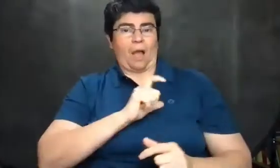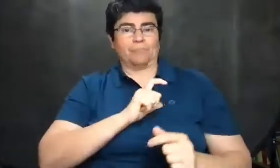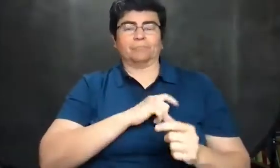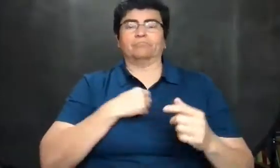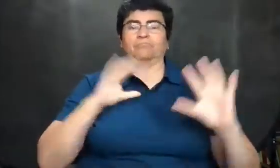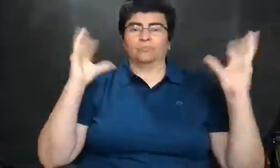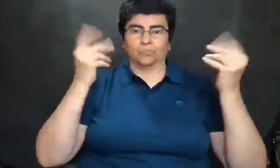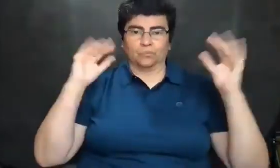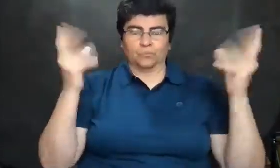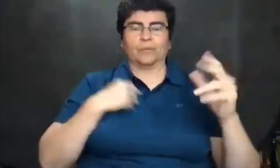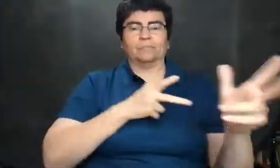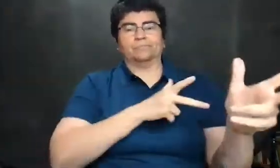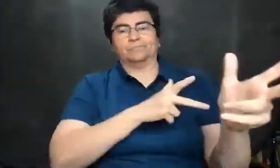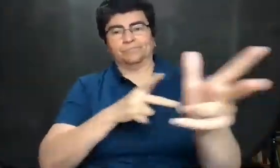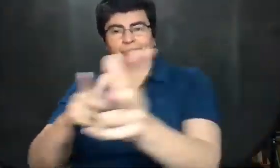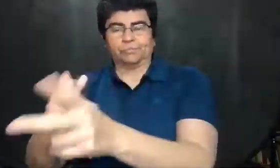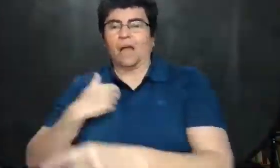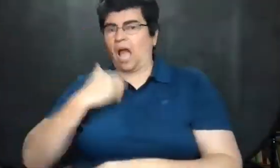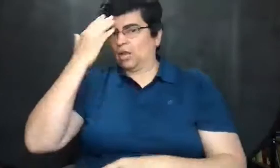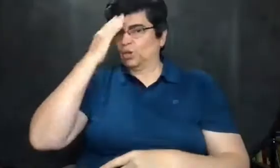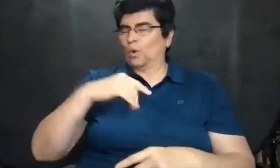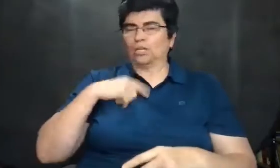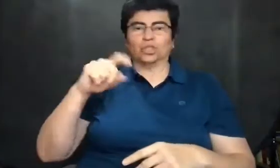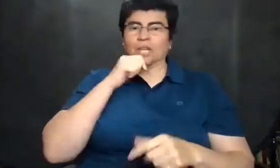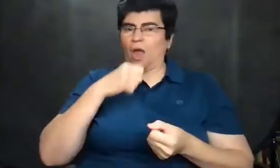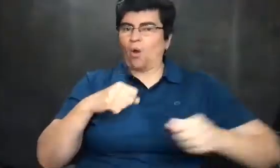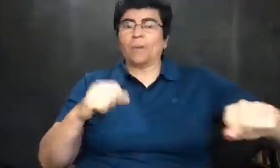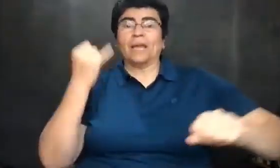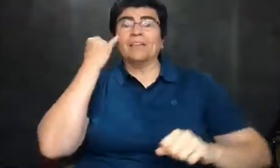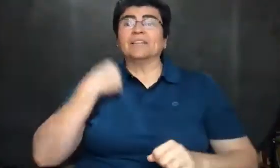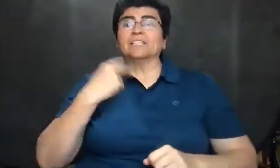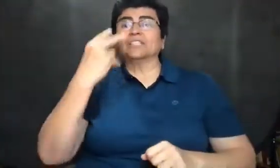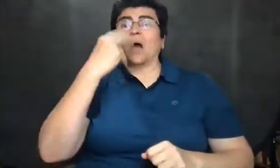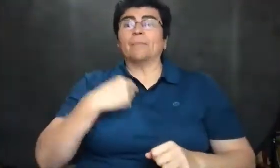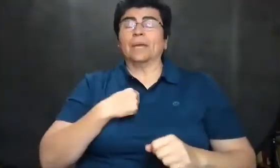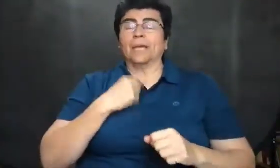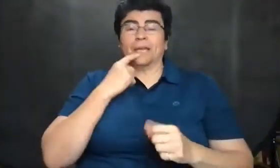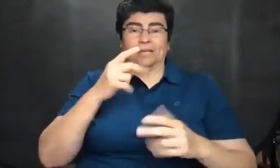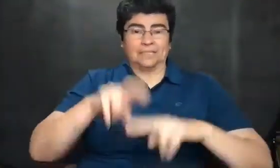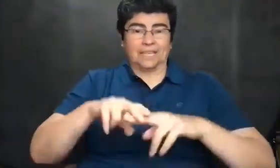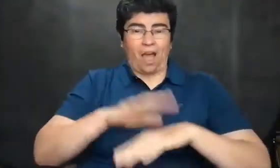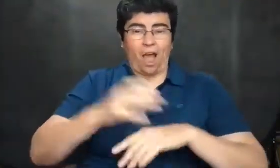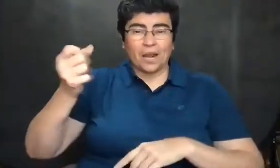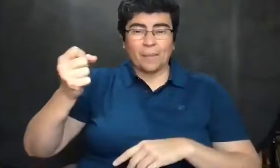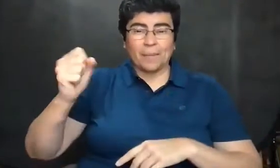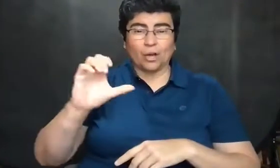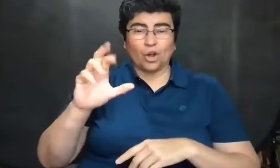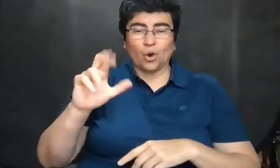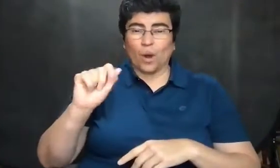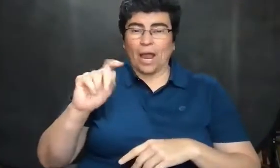knew intuitively not to open the door, that if he saw me sitting on a milk crate, it probably was going to be a problem. It never occurred to me that